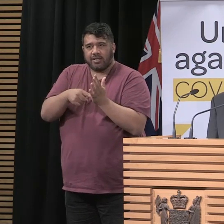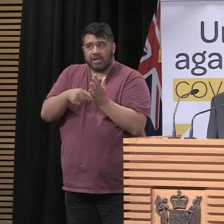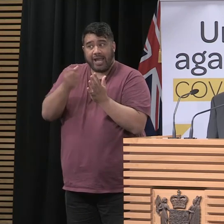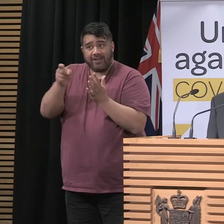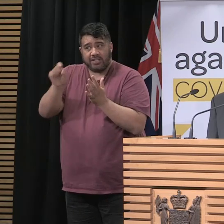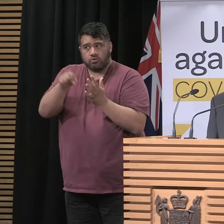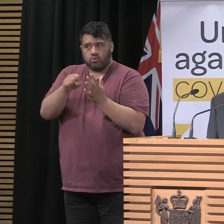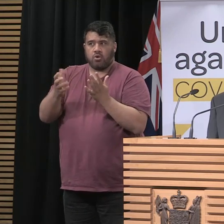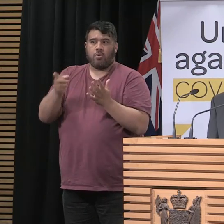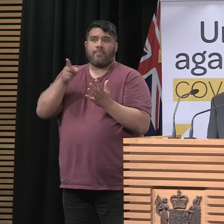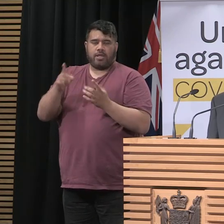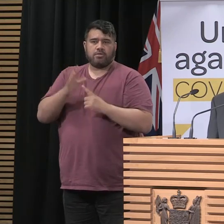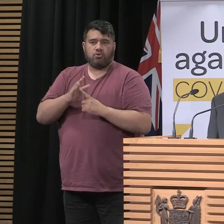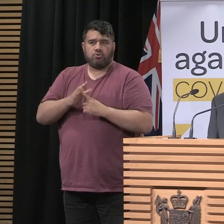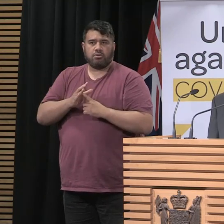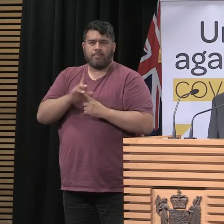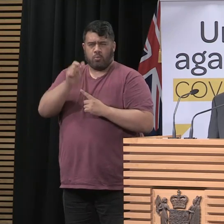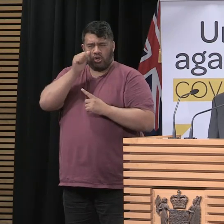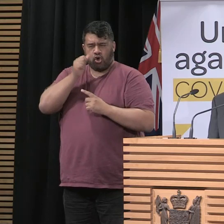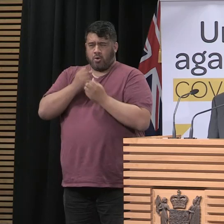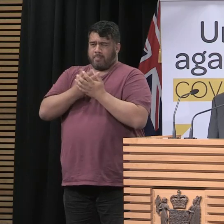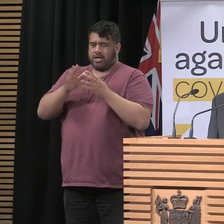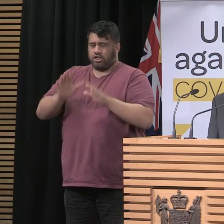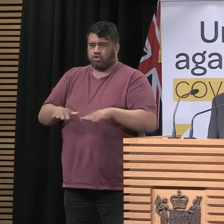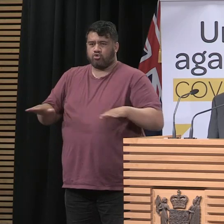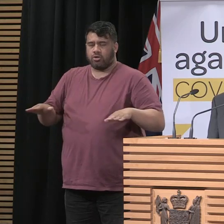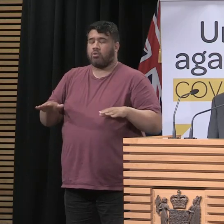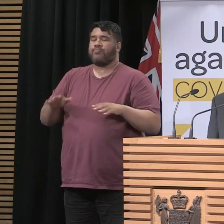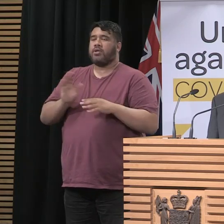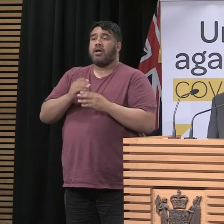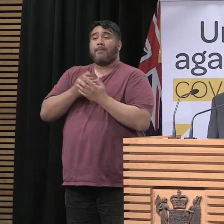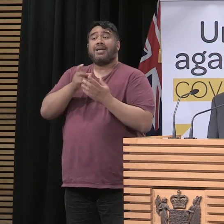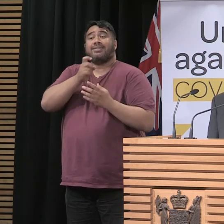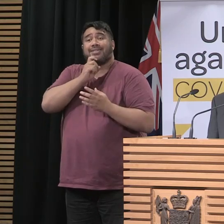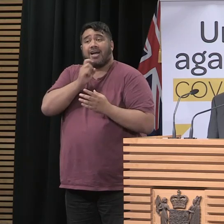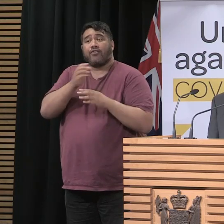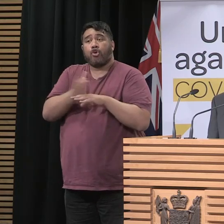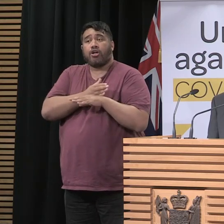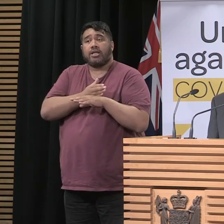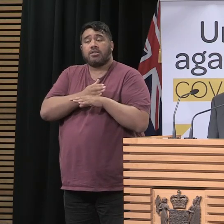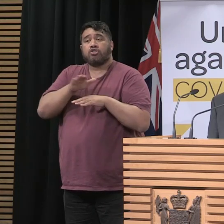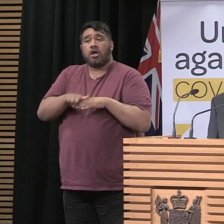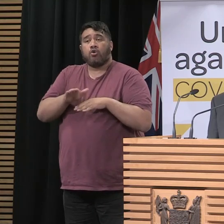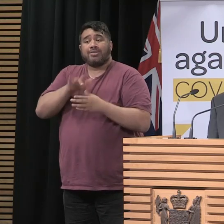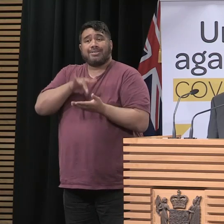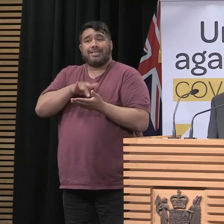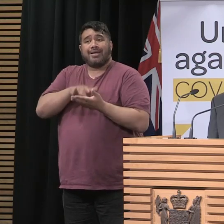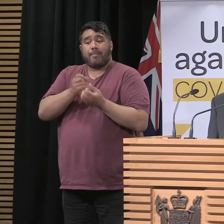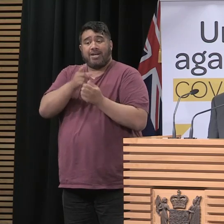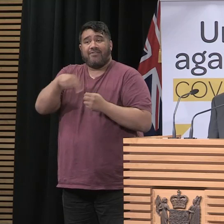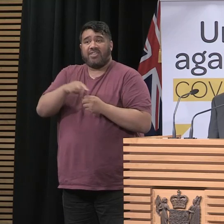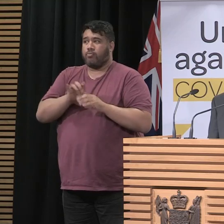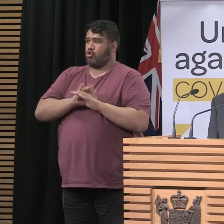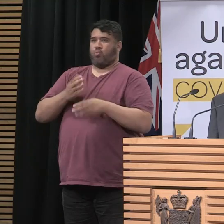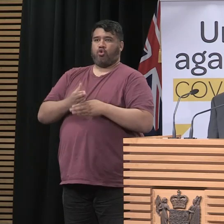What we do know is there's large numbers of early childhood staff who will also not be in the early childhood centres. We